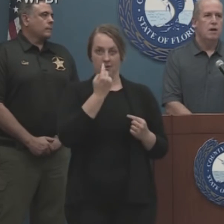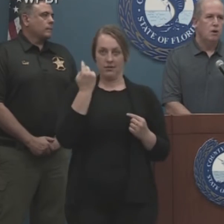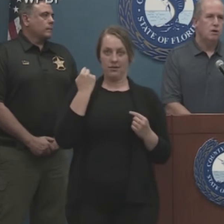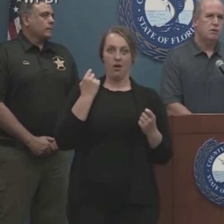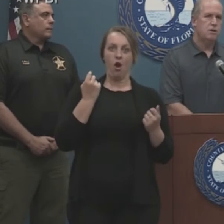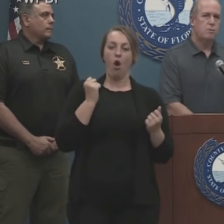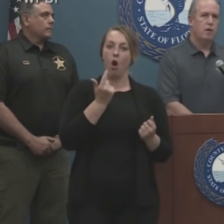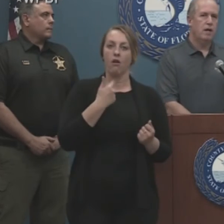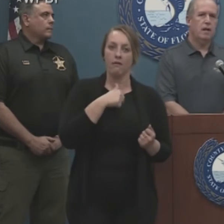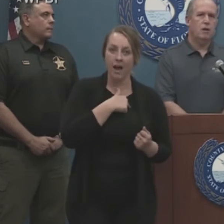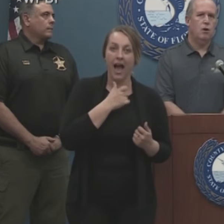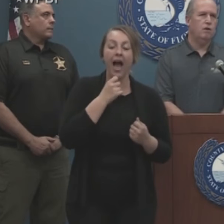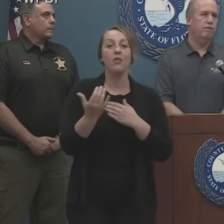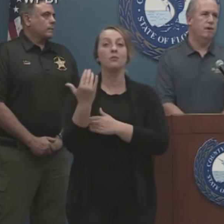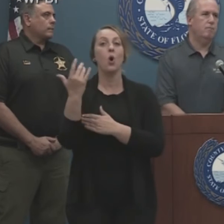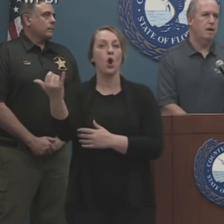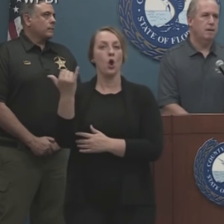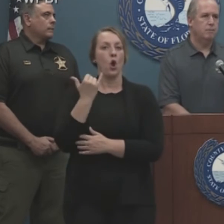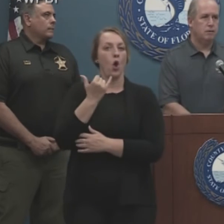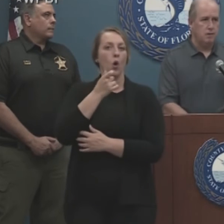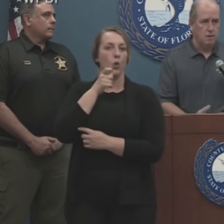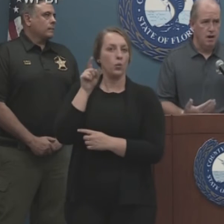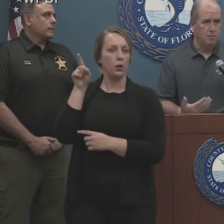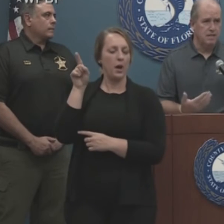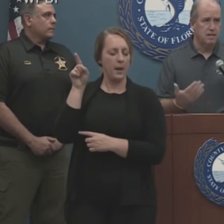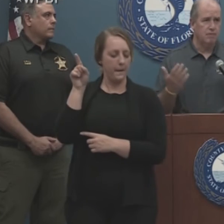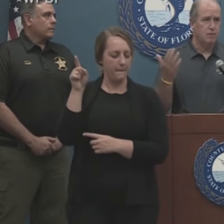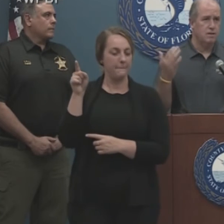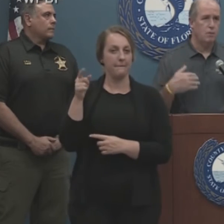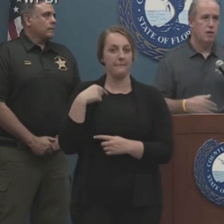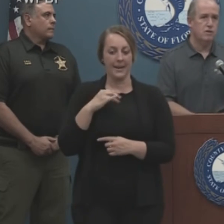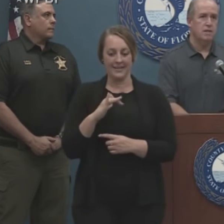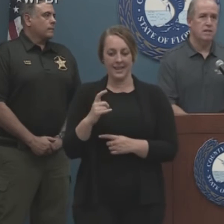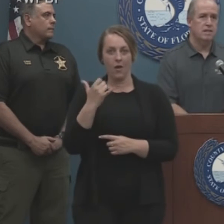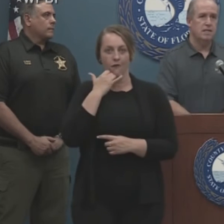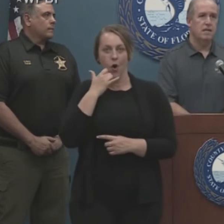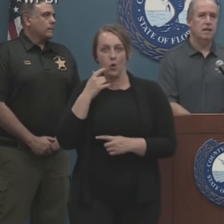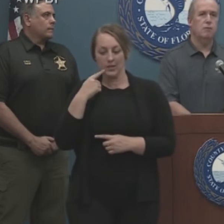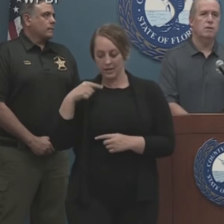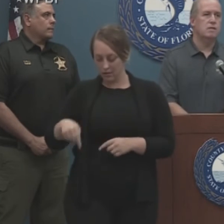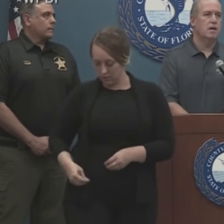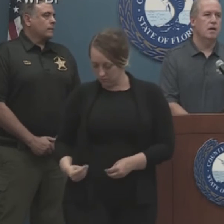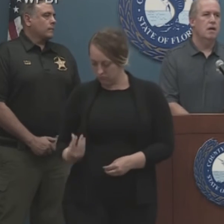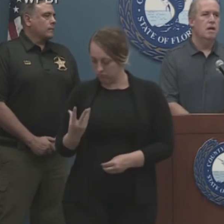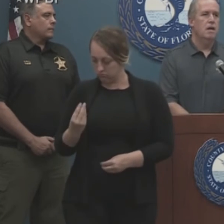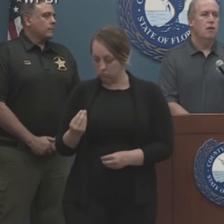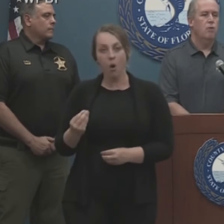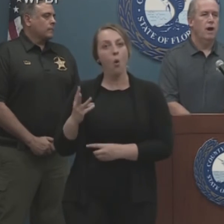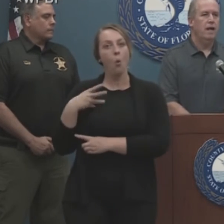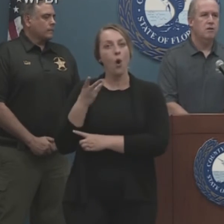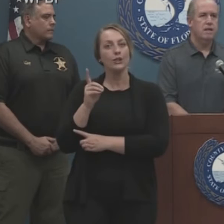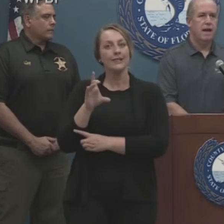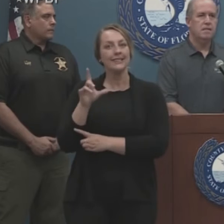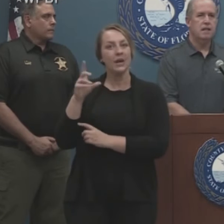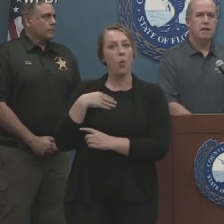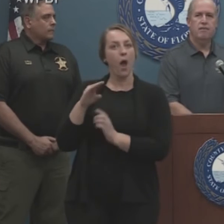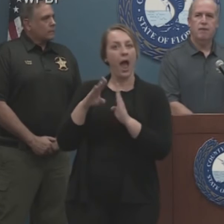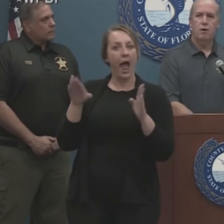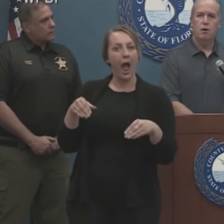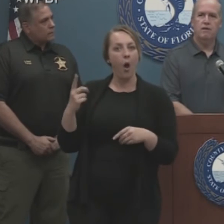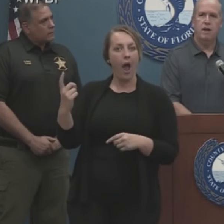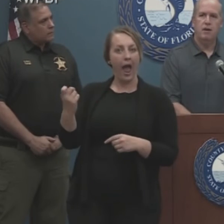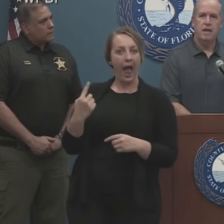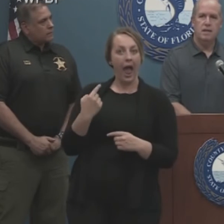here. Also this morning I got a call from on my cell phone that said Washington, D.C., and it was the White House asking